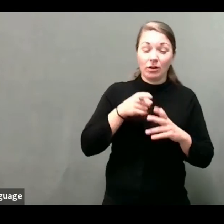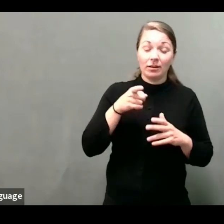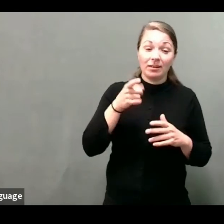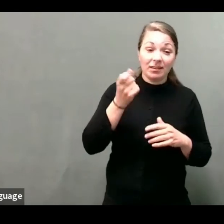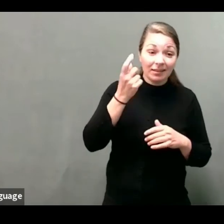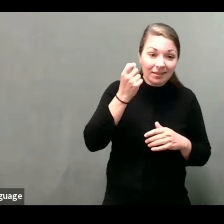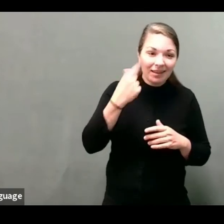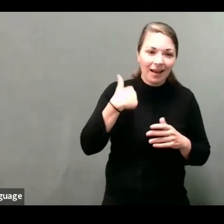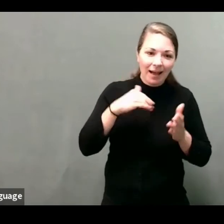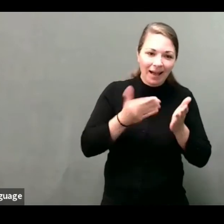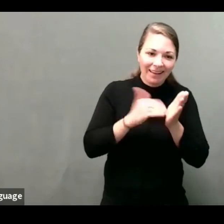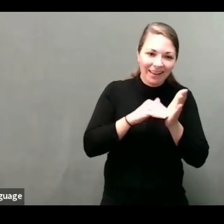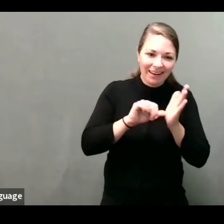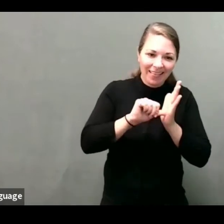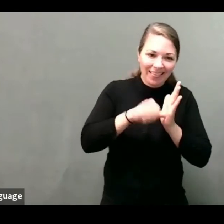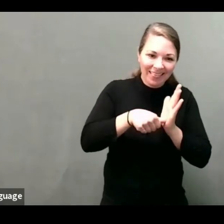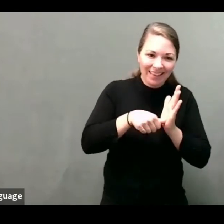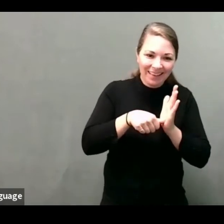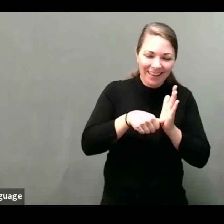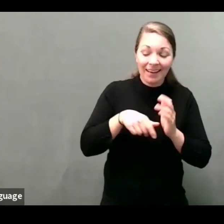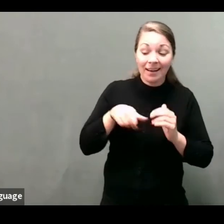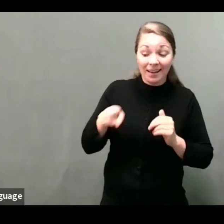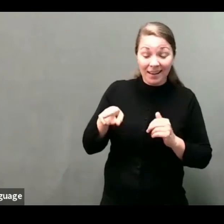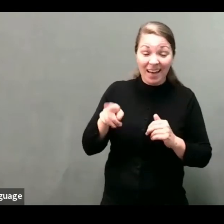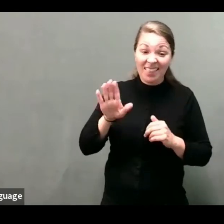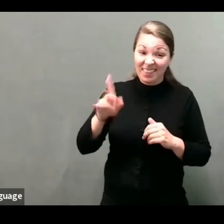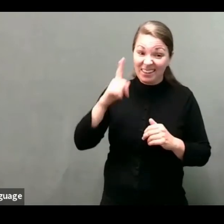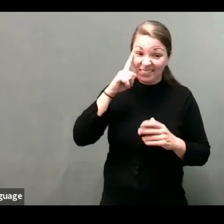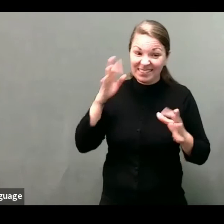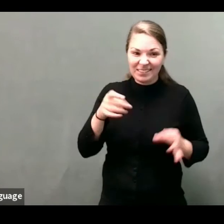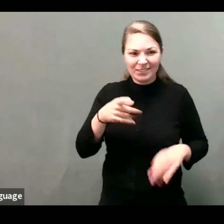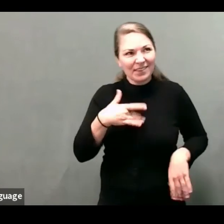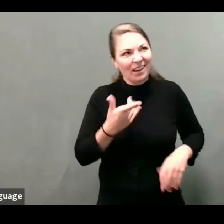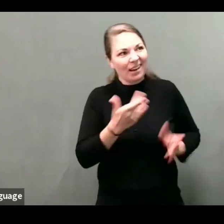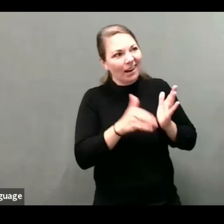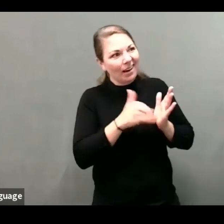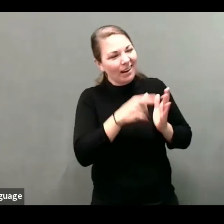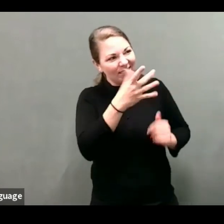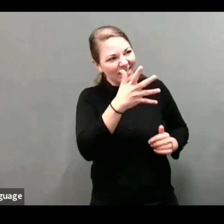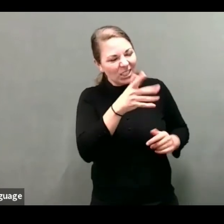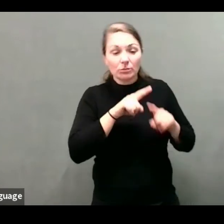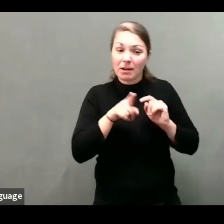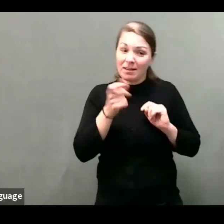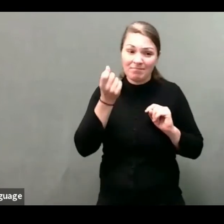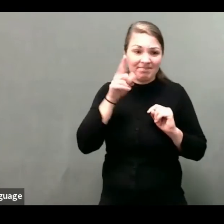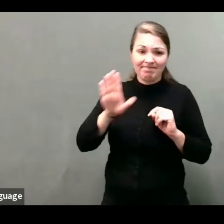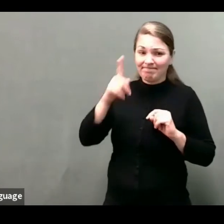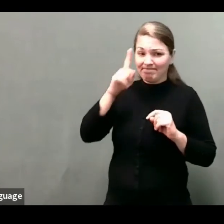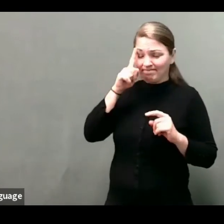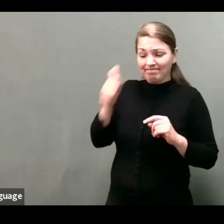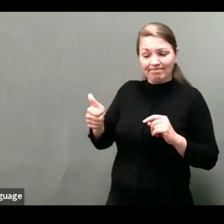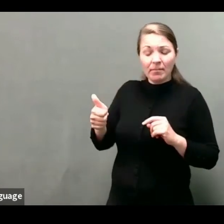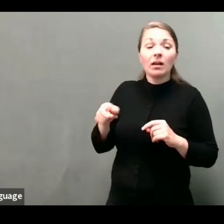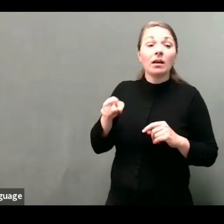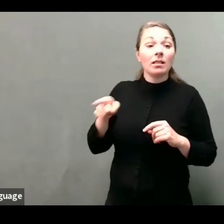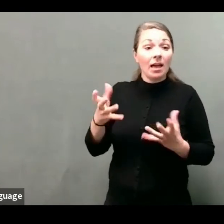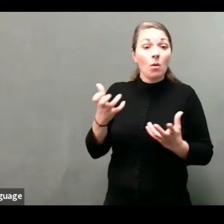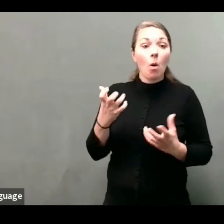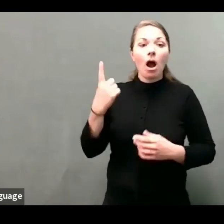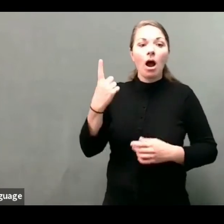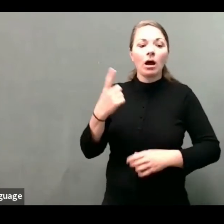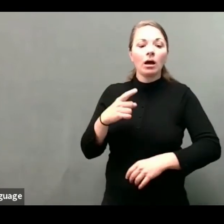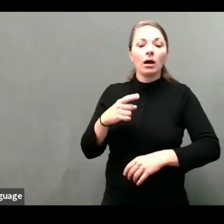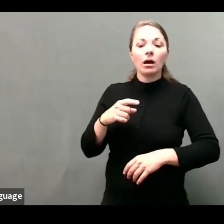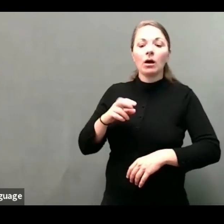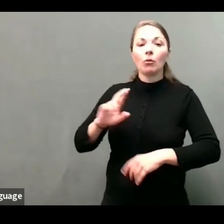patient gets to choose. So if the patient wants their right arm to be assessed, but not their left arm, if they want their upper body to be assessed, but